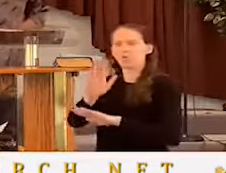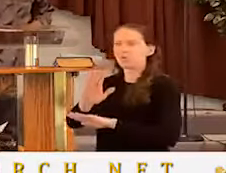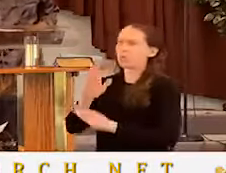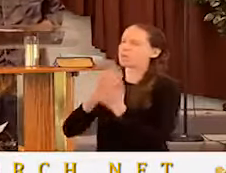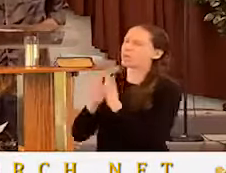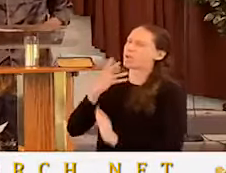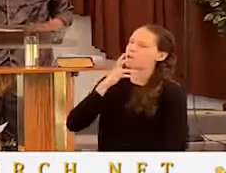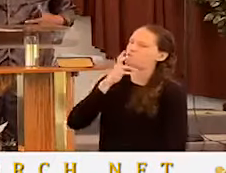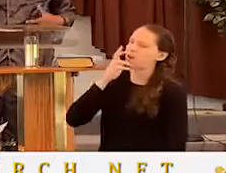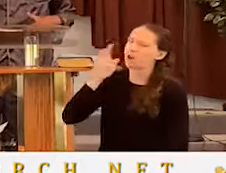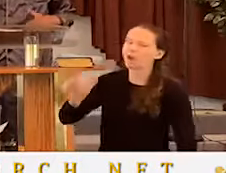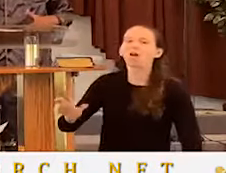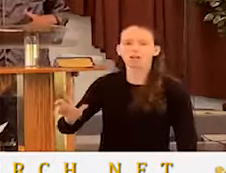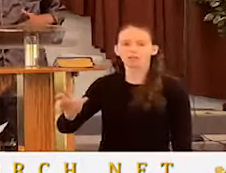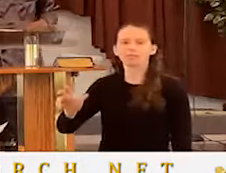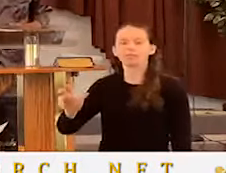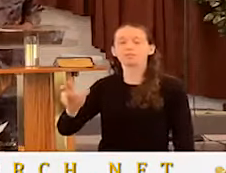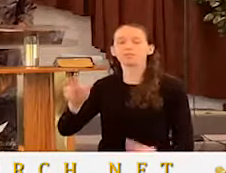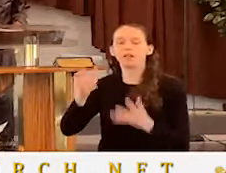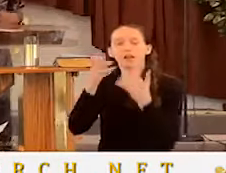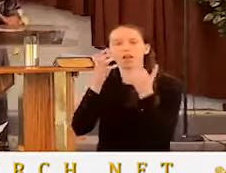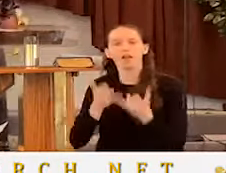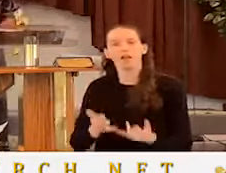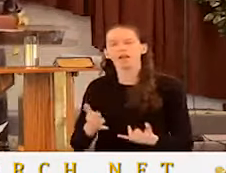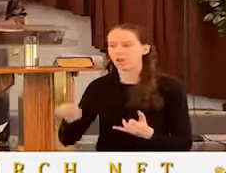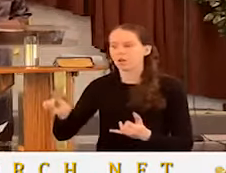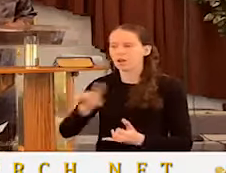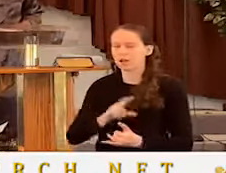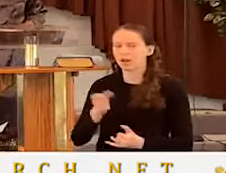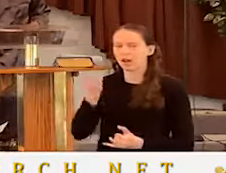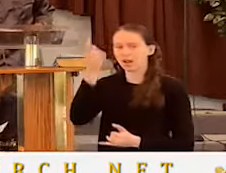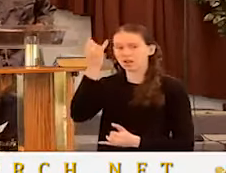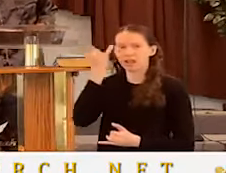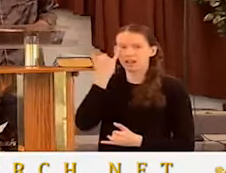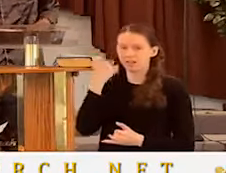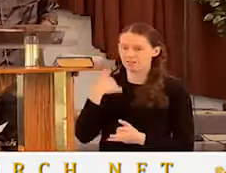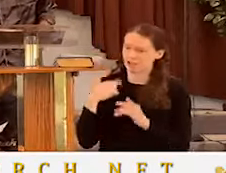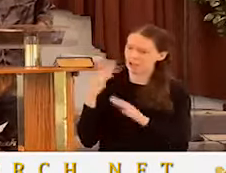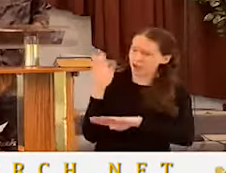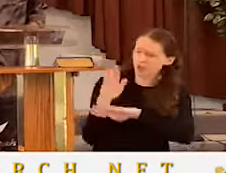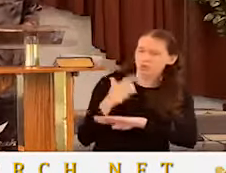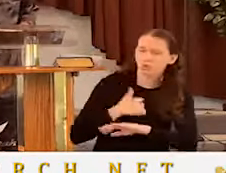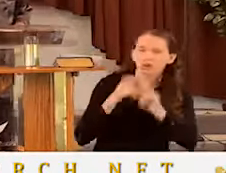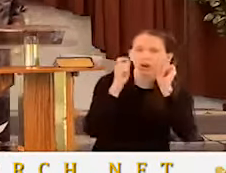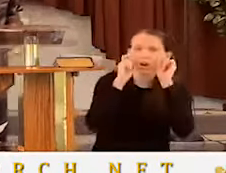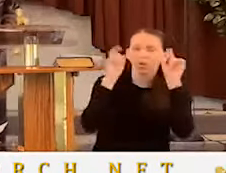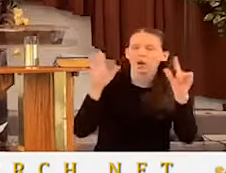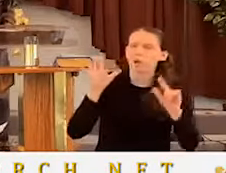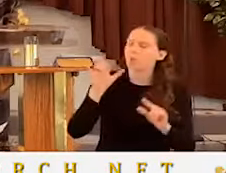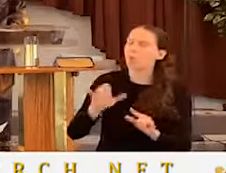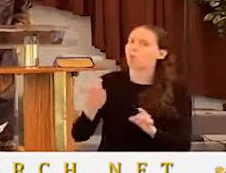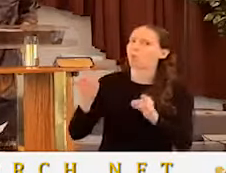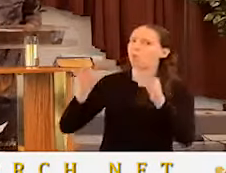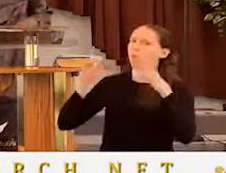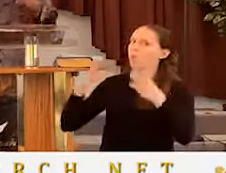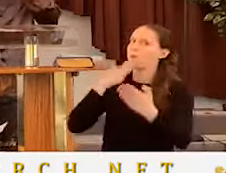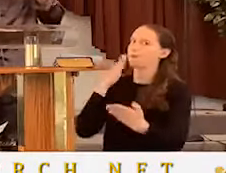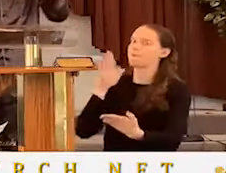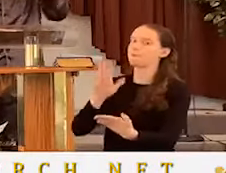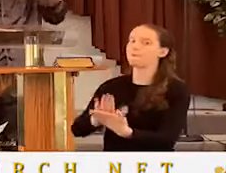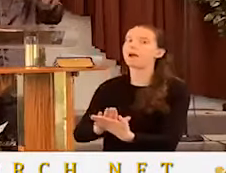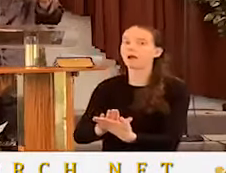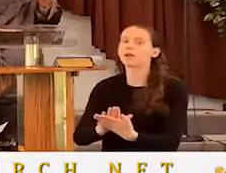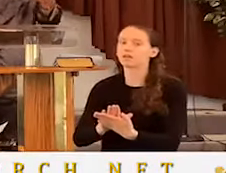heat would arrive. And now they understood that waking up in the afternoon would be to their detriment,